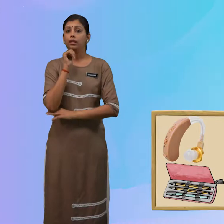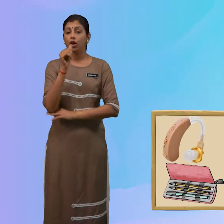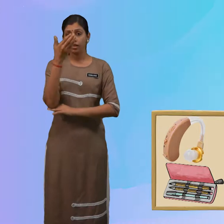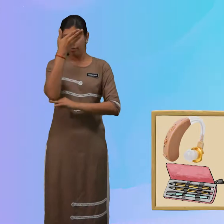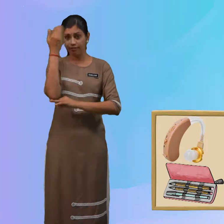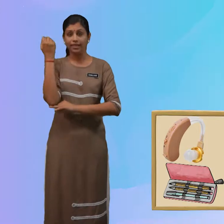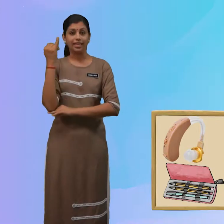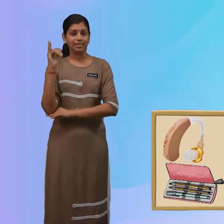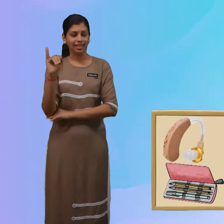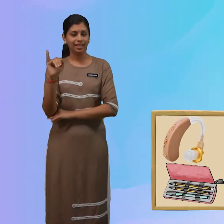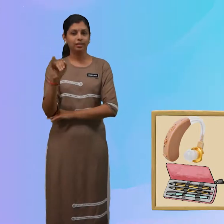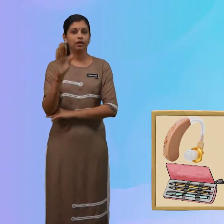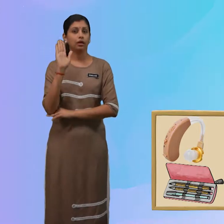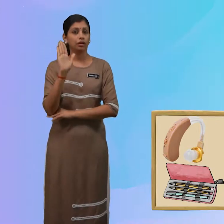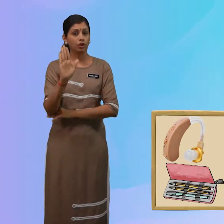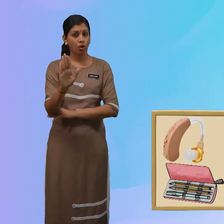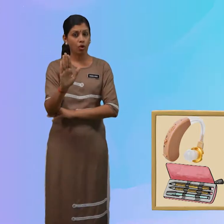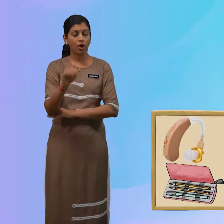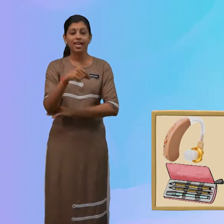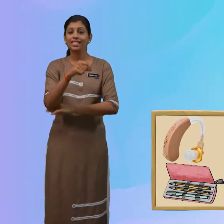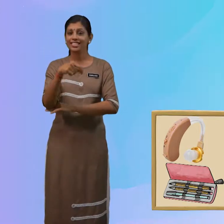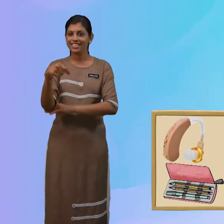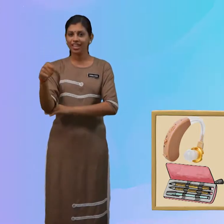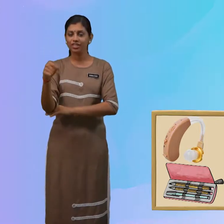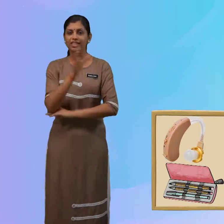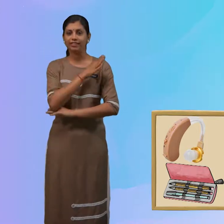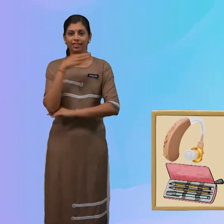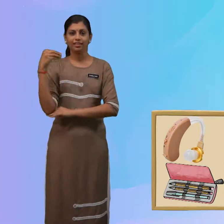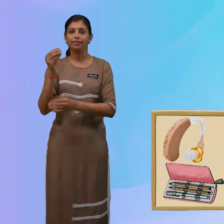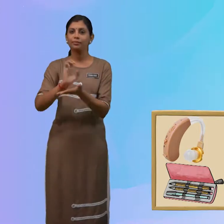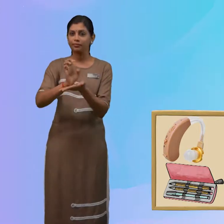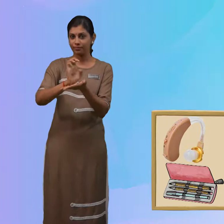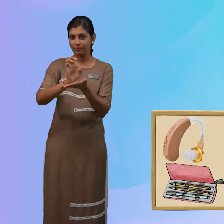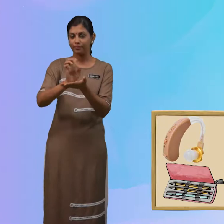Not forgetting your stationery.